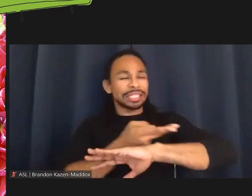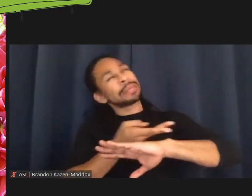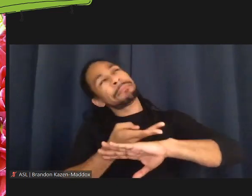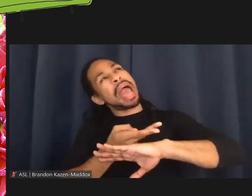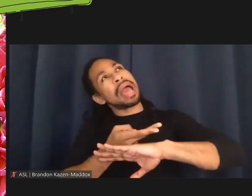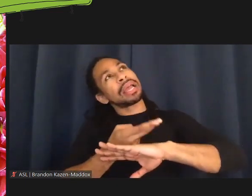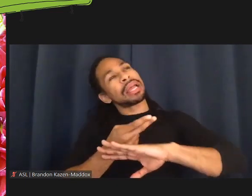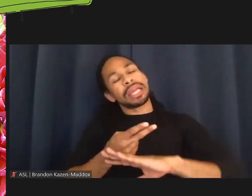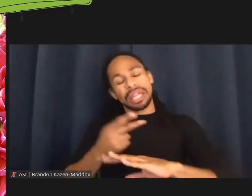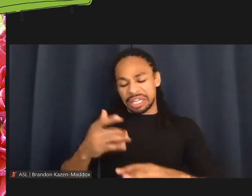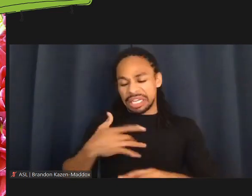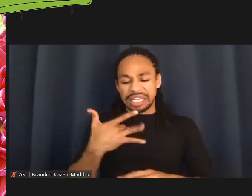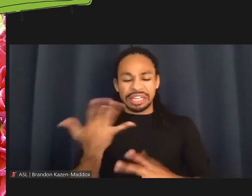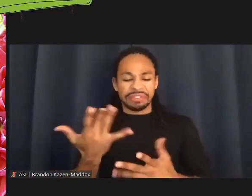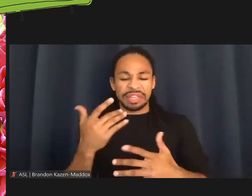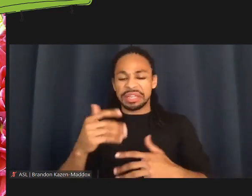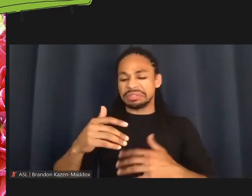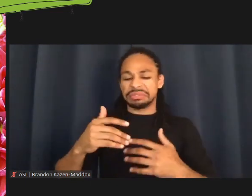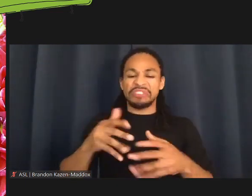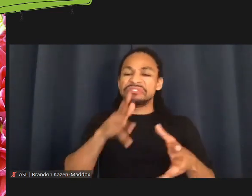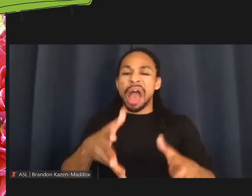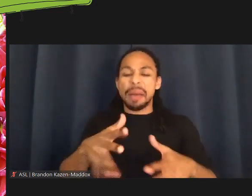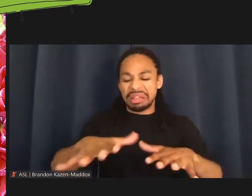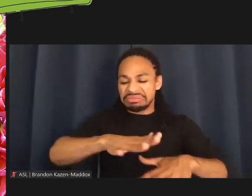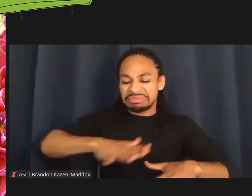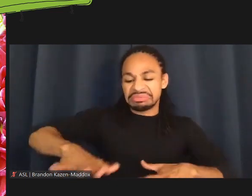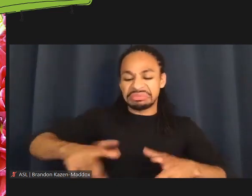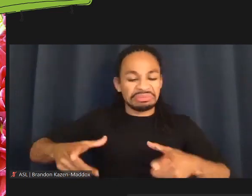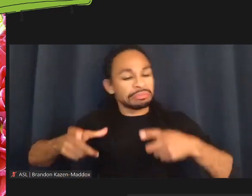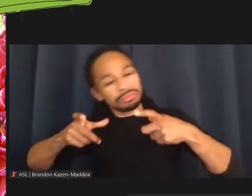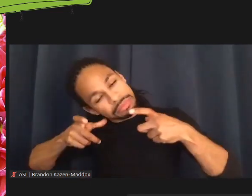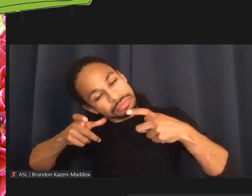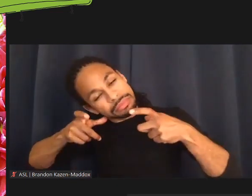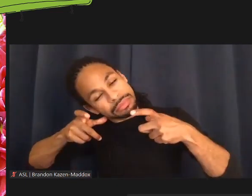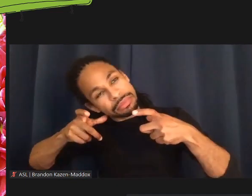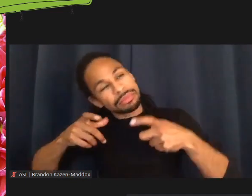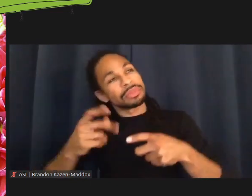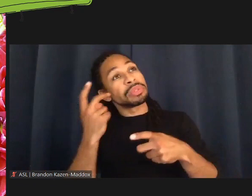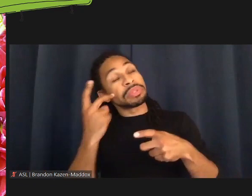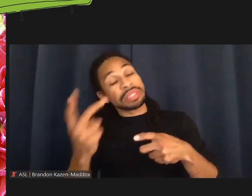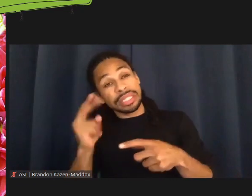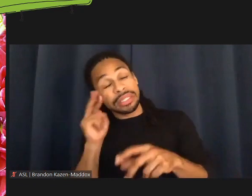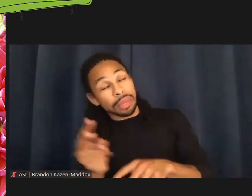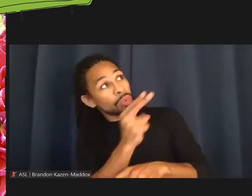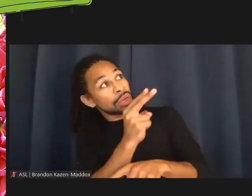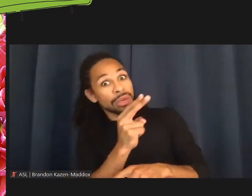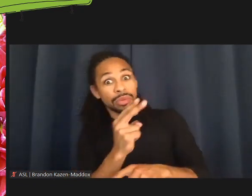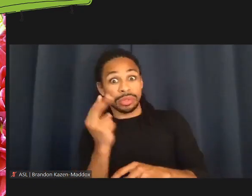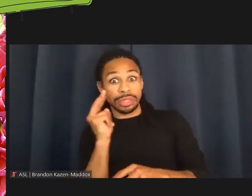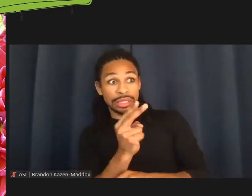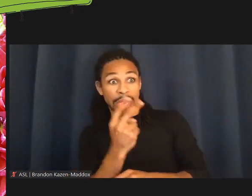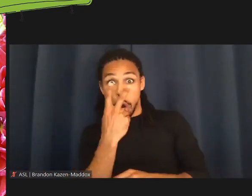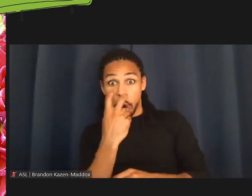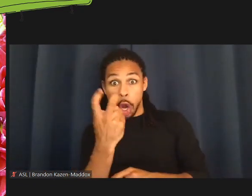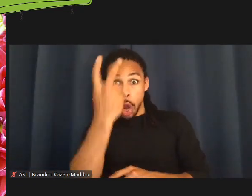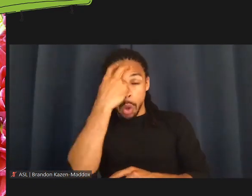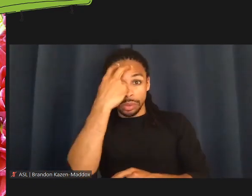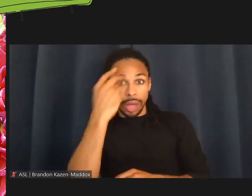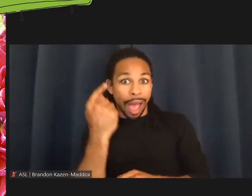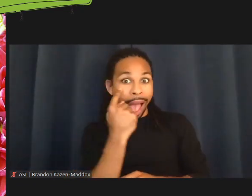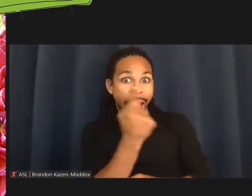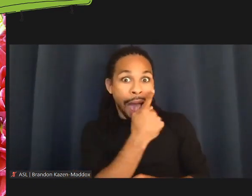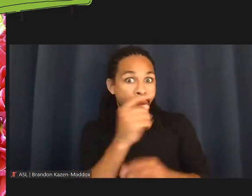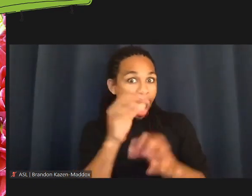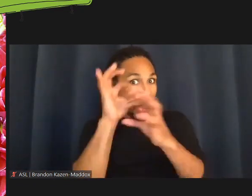too shallow to drown in. A figure above him. Behold, a goat, its ocular golden